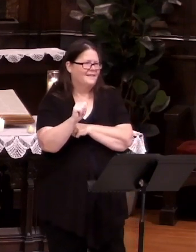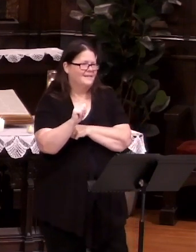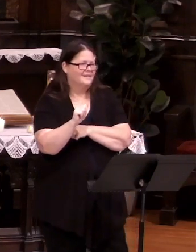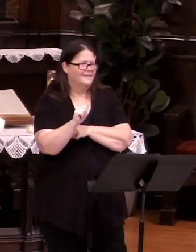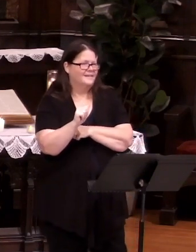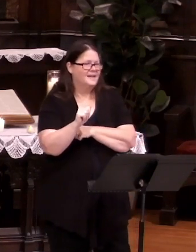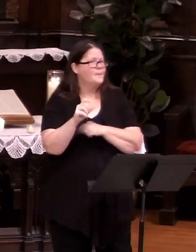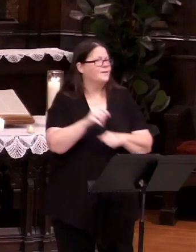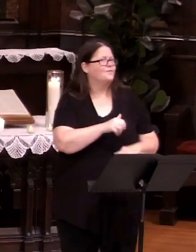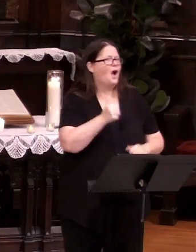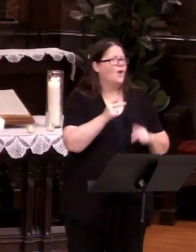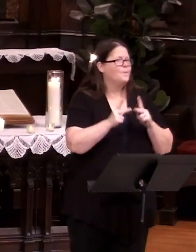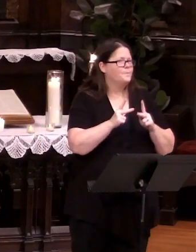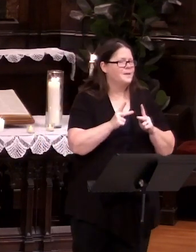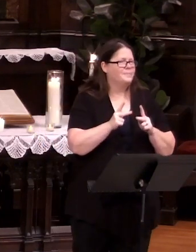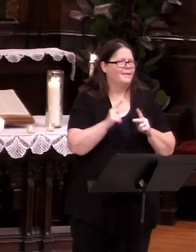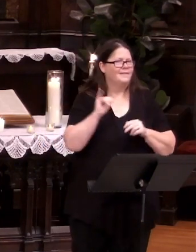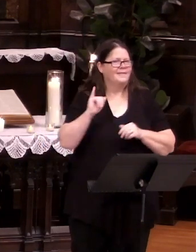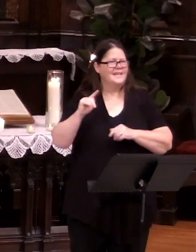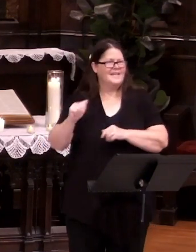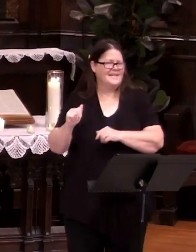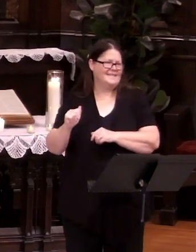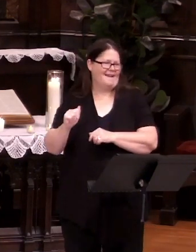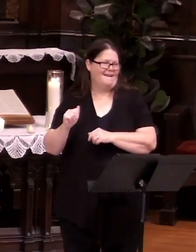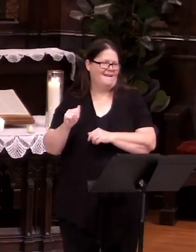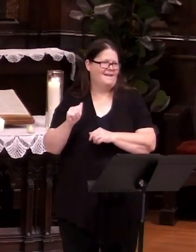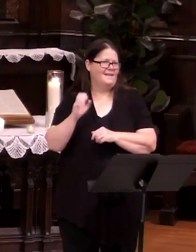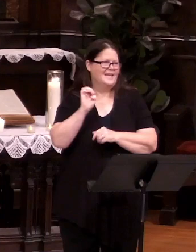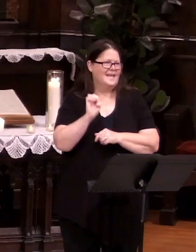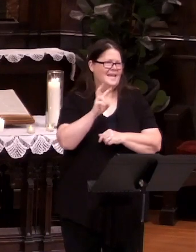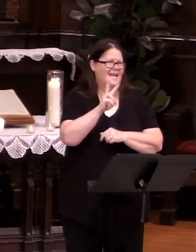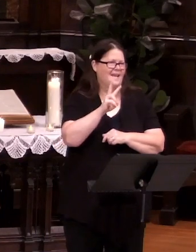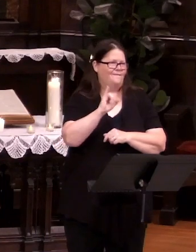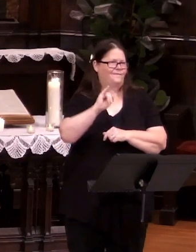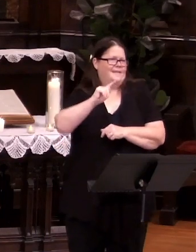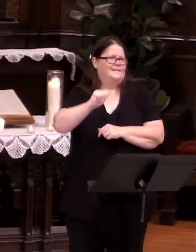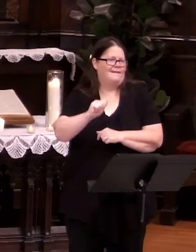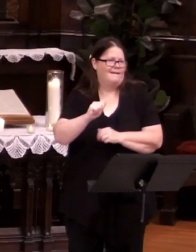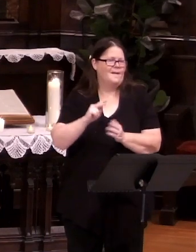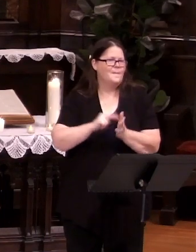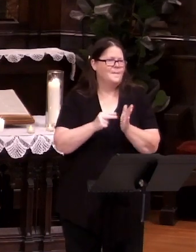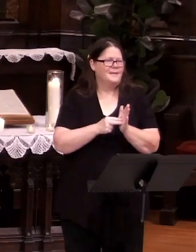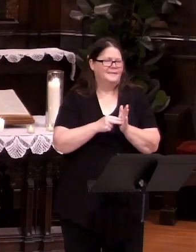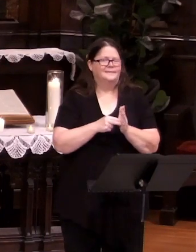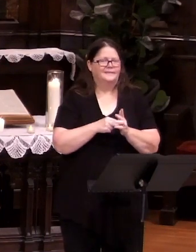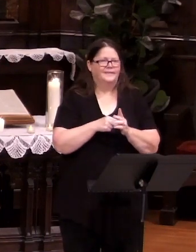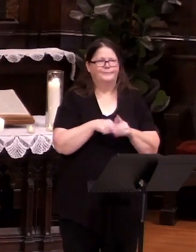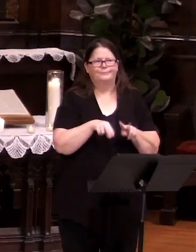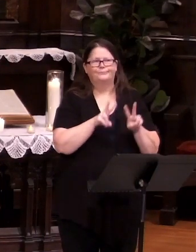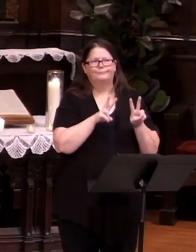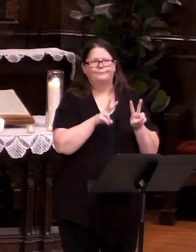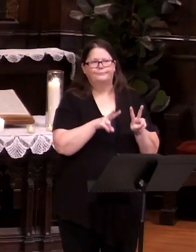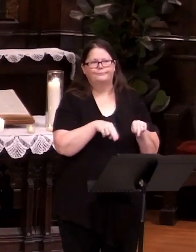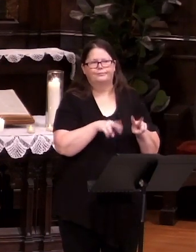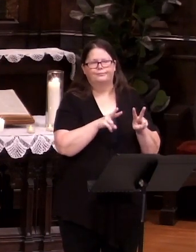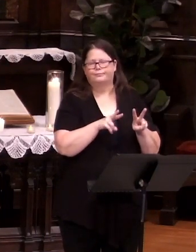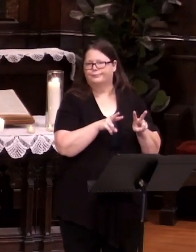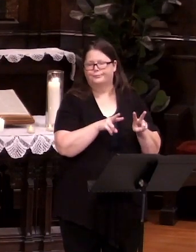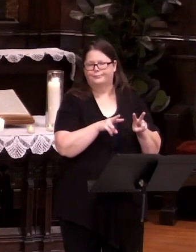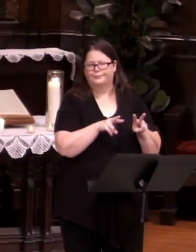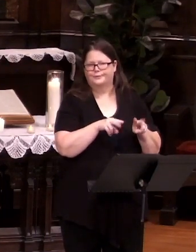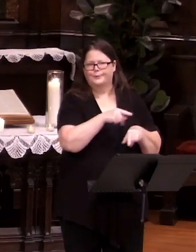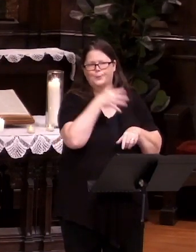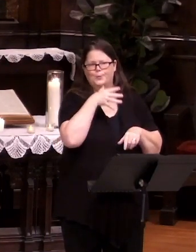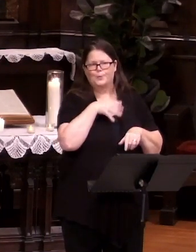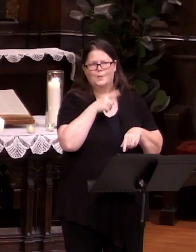But for others, the Ita was used as a way of trying to diminish her, a way of putting her in her